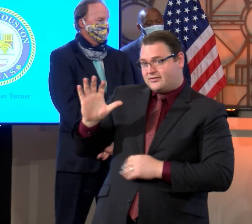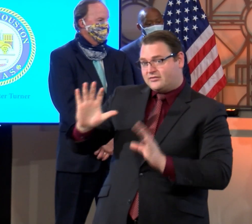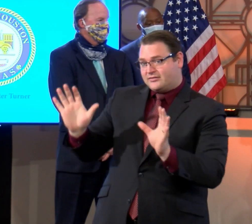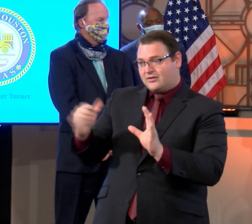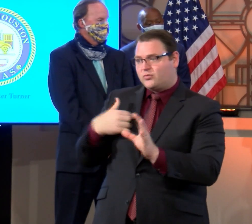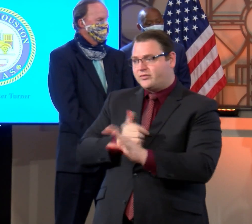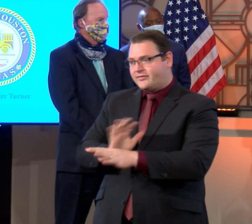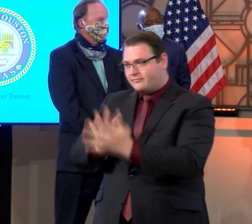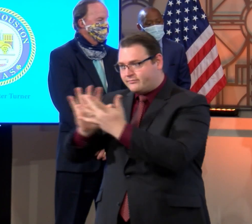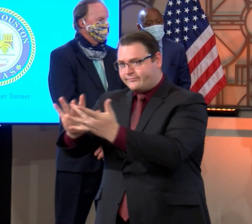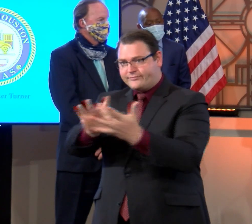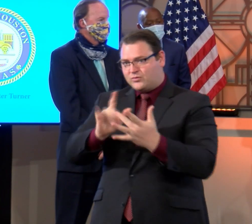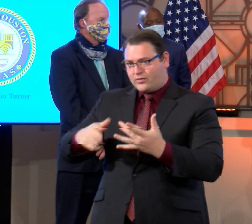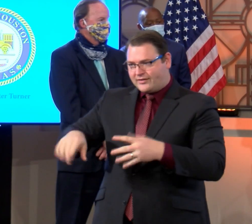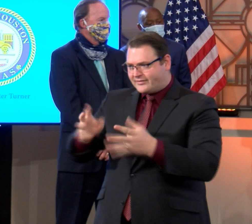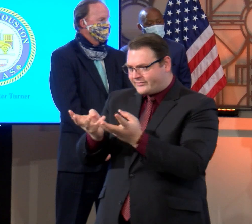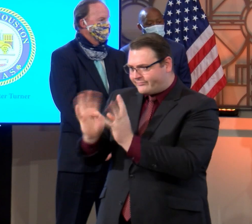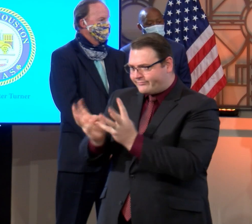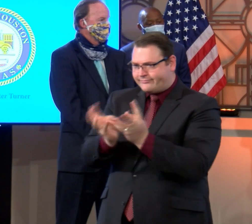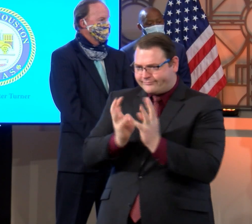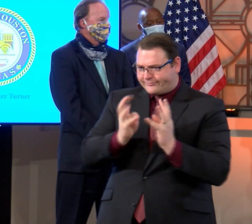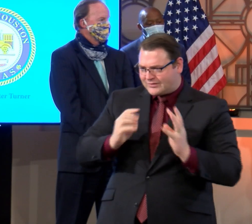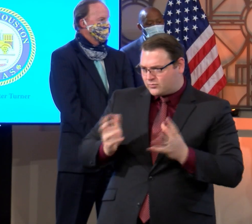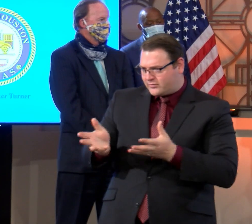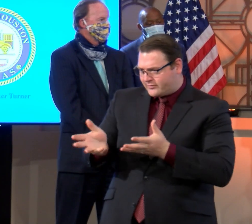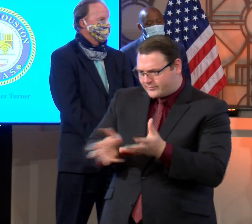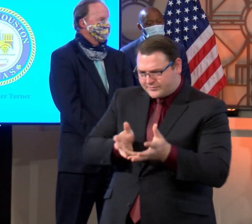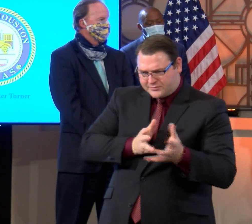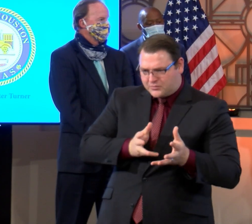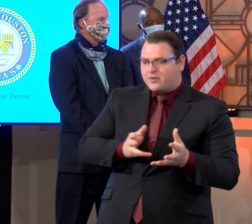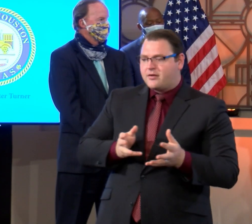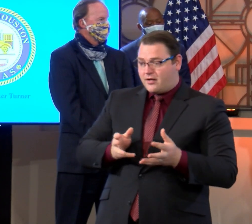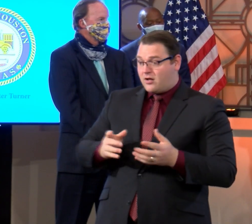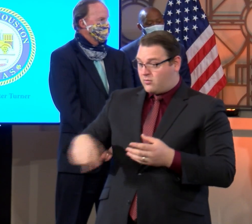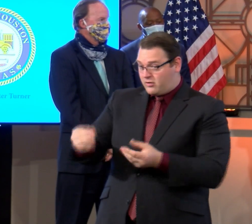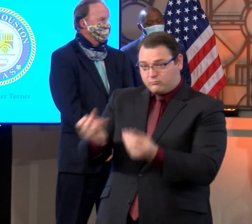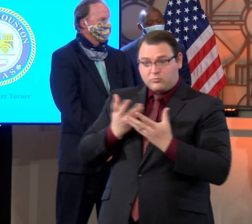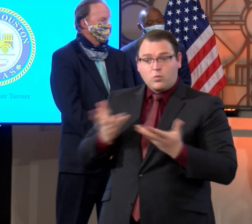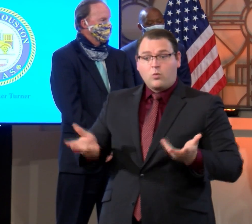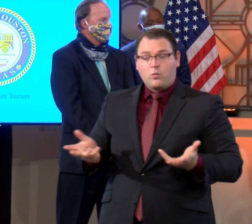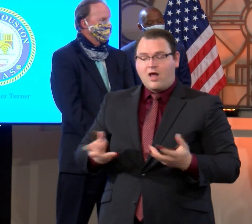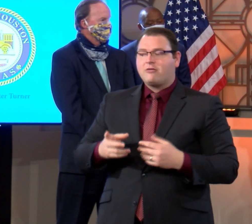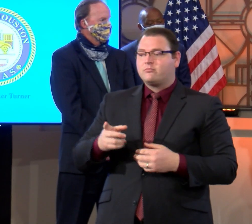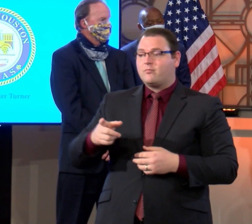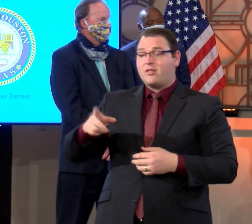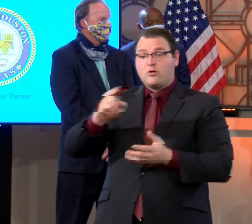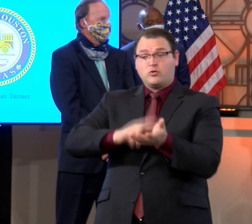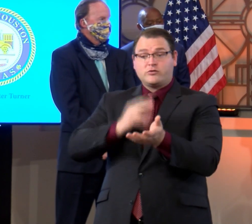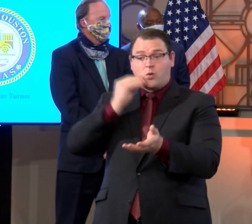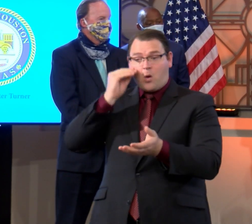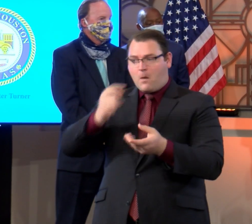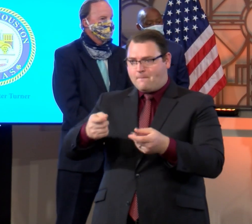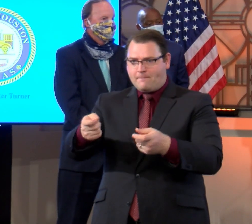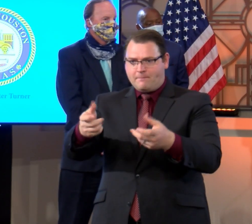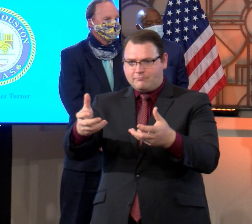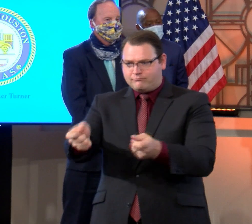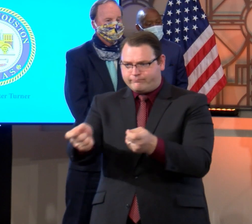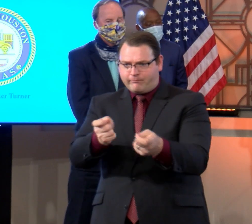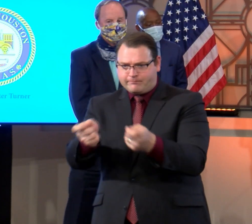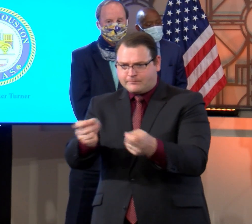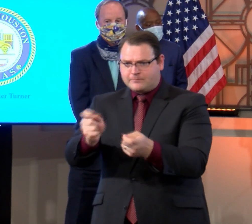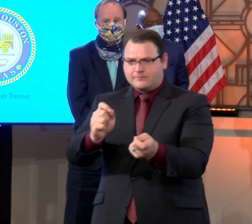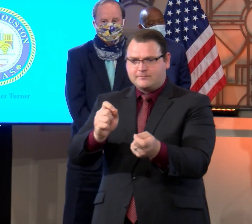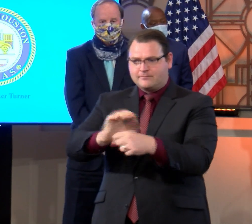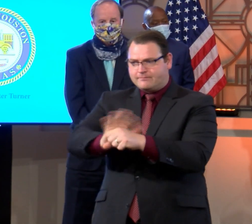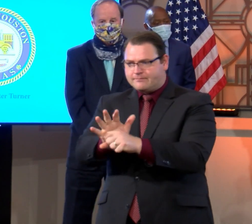teams, and their findings is that for the most part, the nursing homes are actually doing a really good job of trying to contain the virus, but there's a large number,